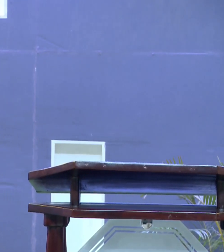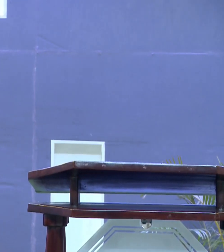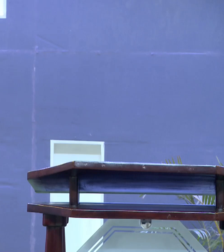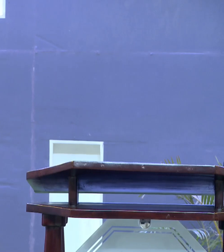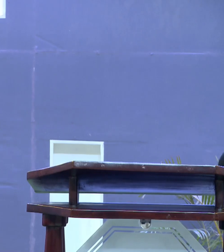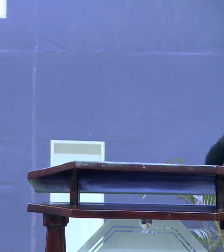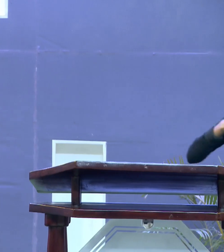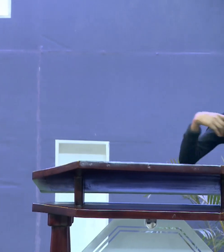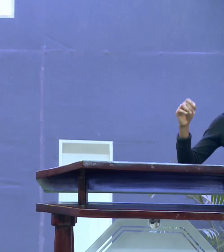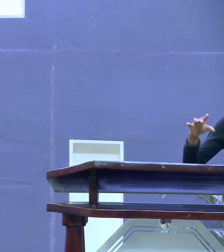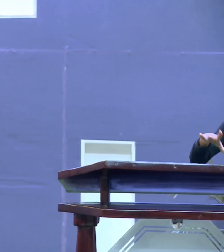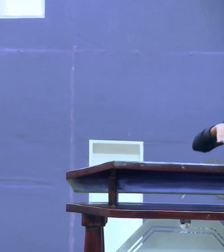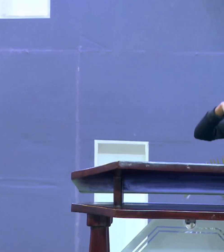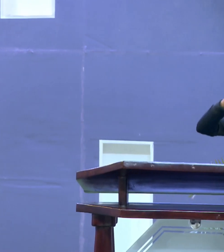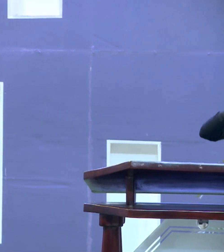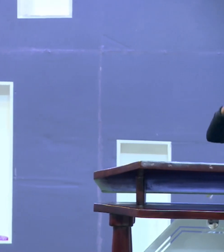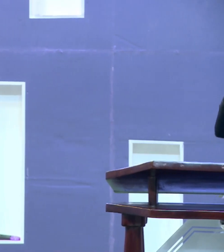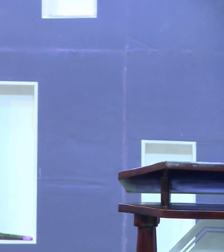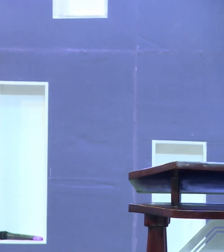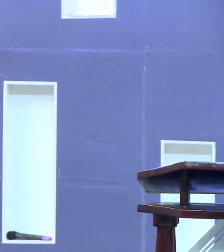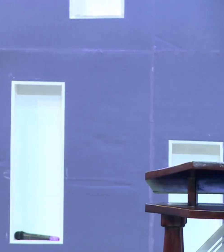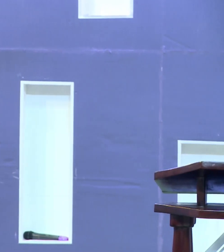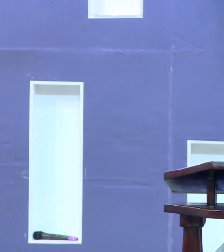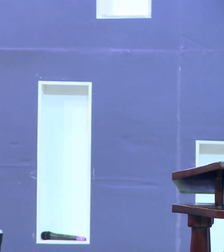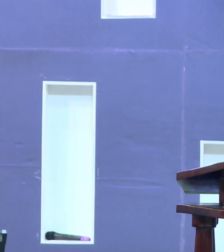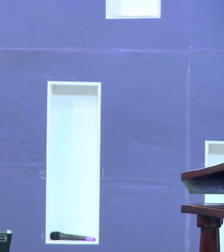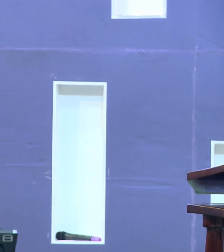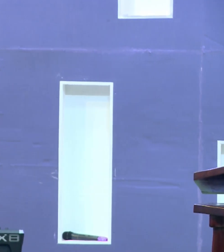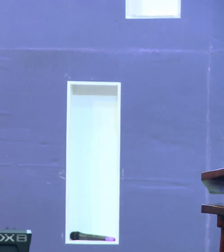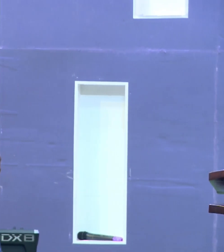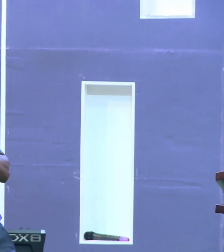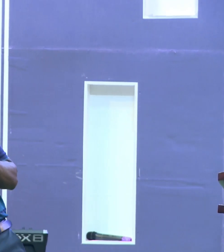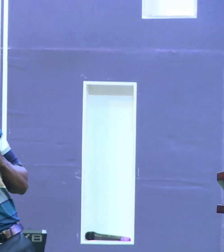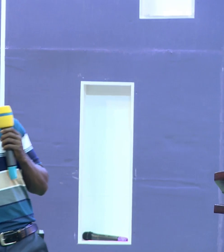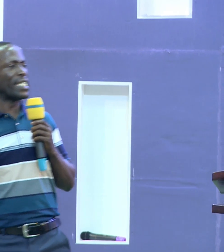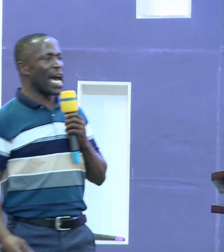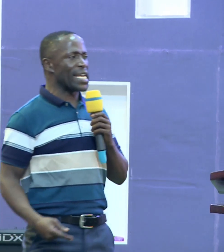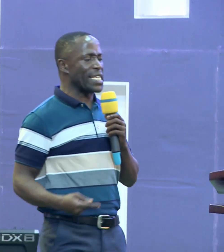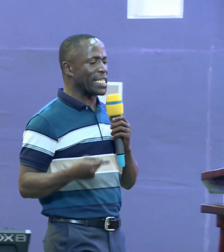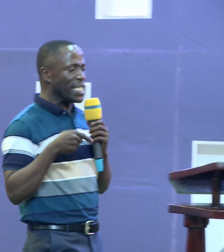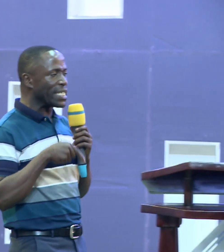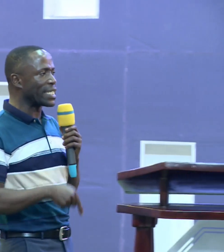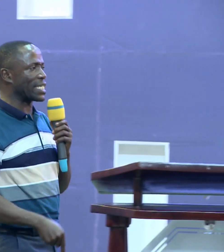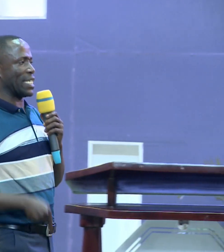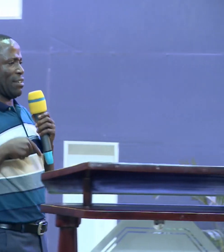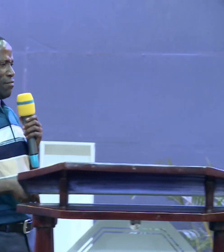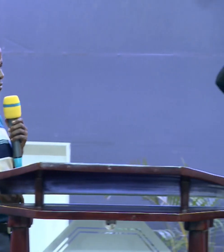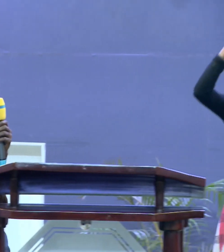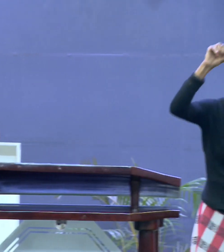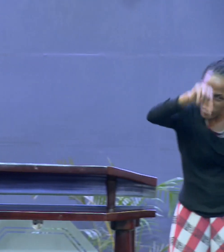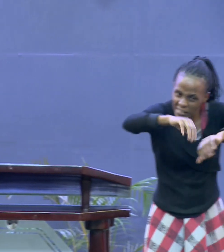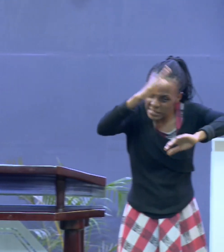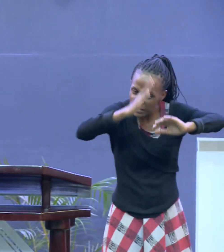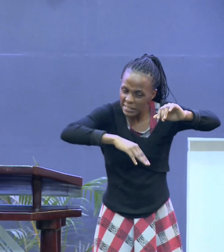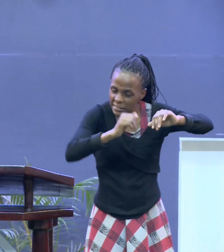pick other seven. Bible yagamba nagamba kangene no nabala musanvu. More wicked than it is.